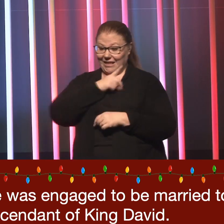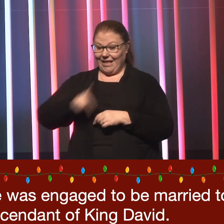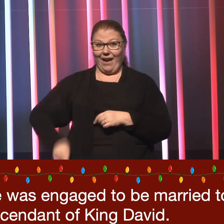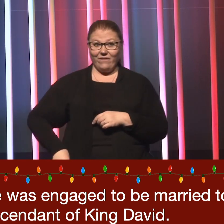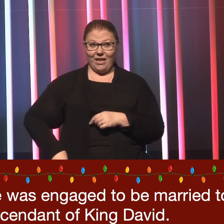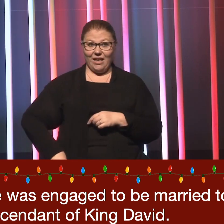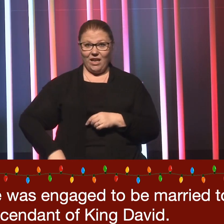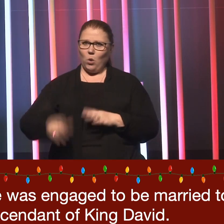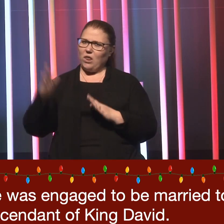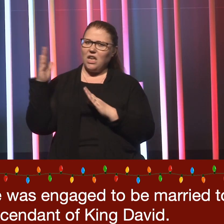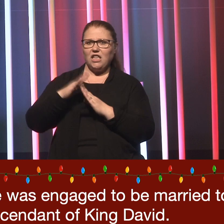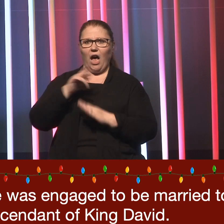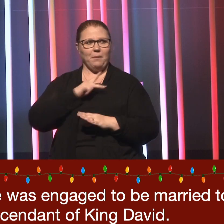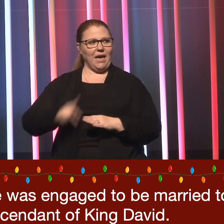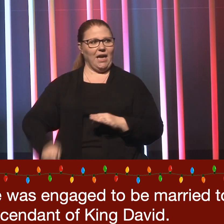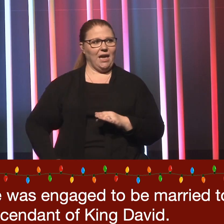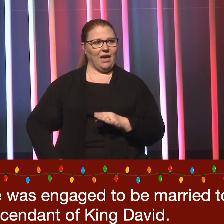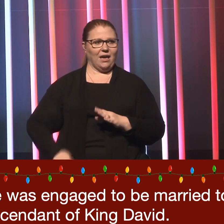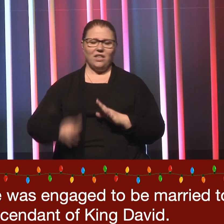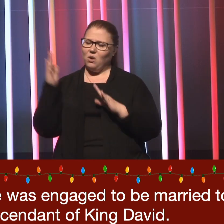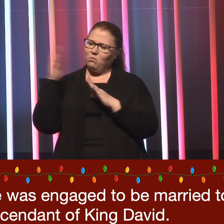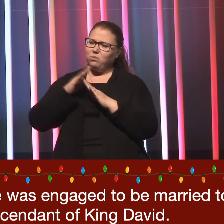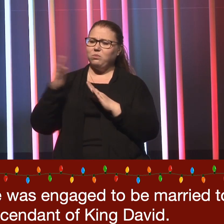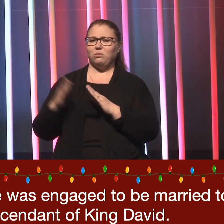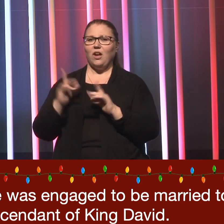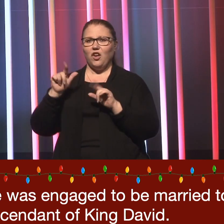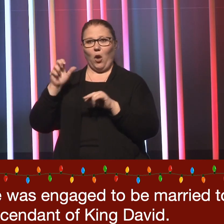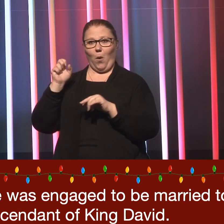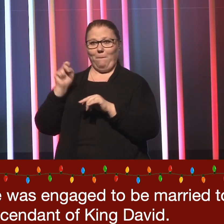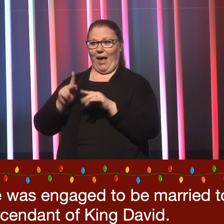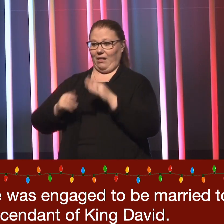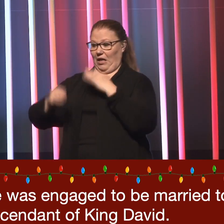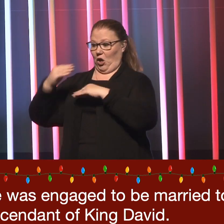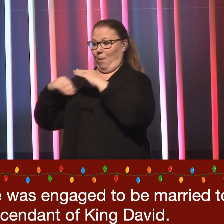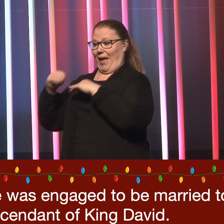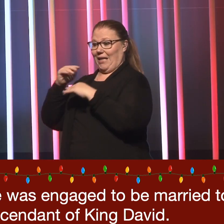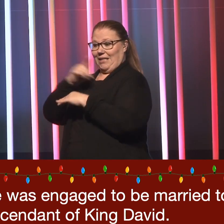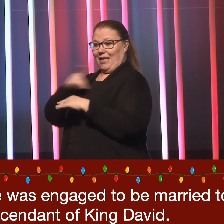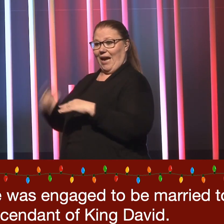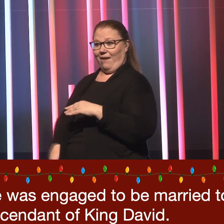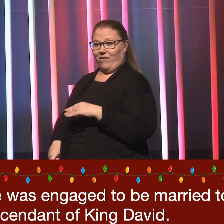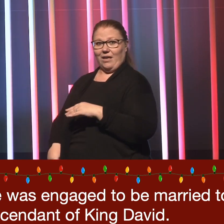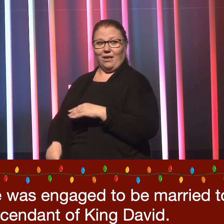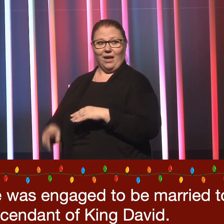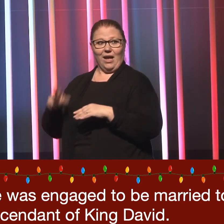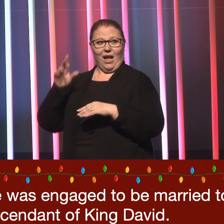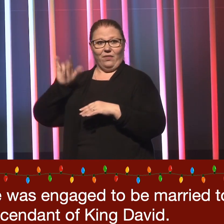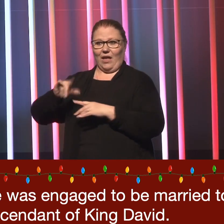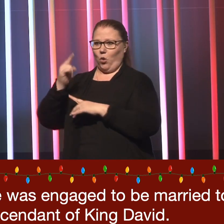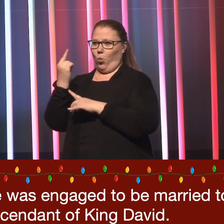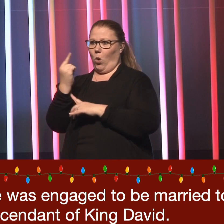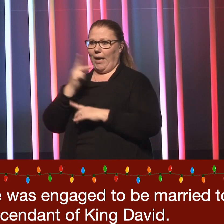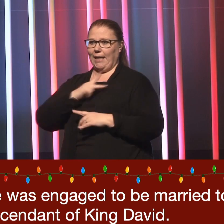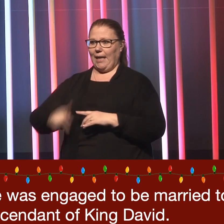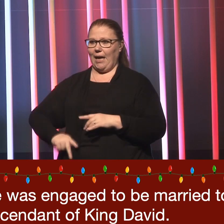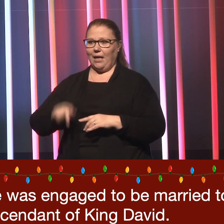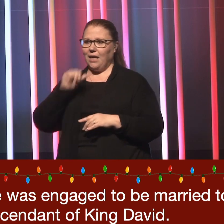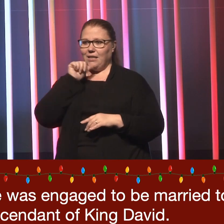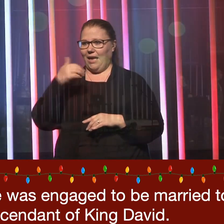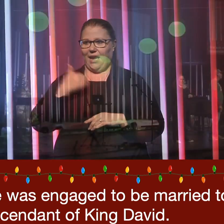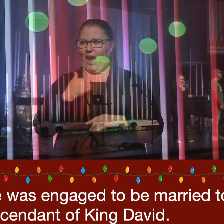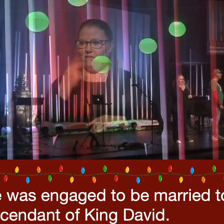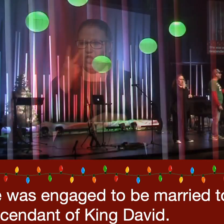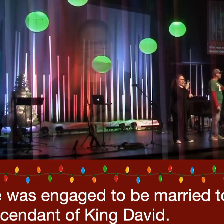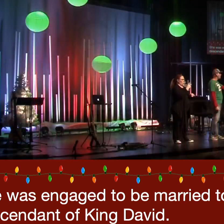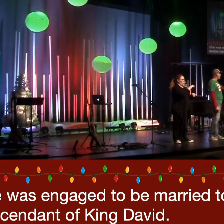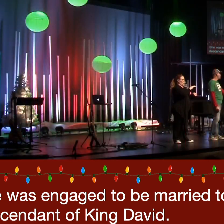all kings, right? He was the ultimate king. You go back to David, you go back to the united monarchy. There was not 2 kingdoms under David's